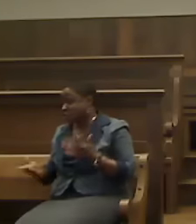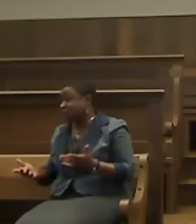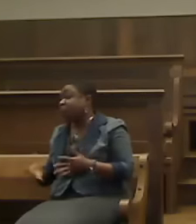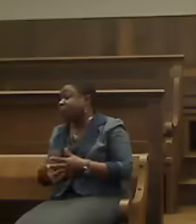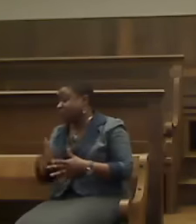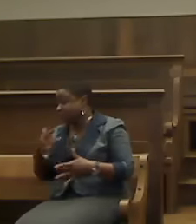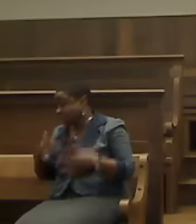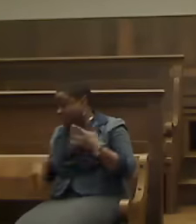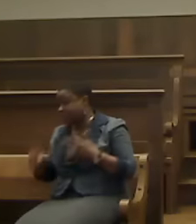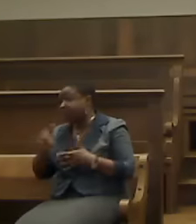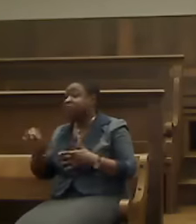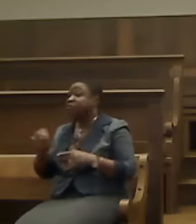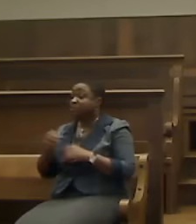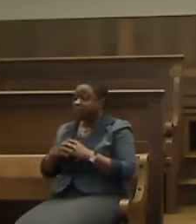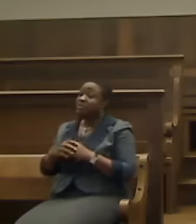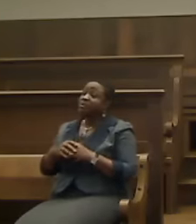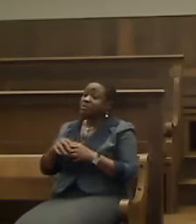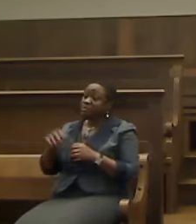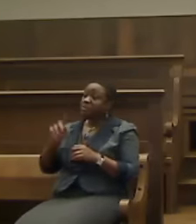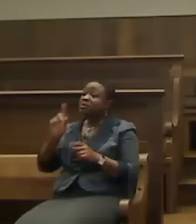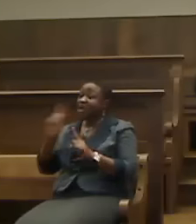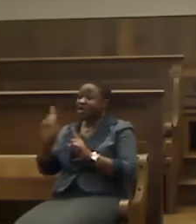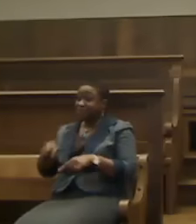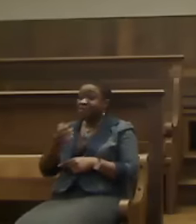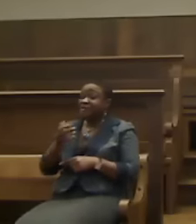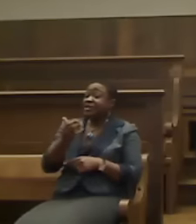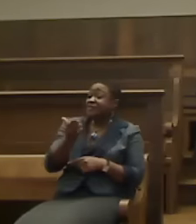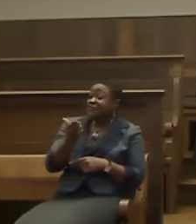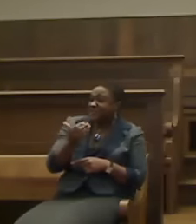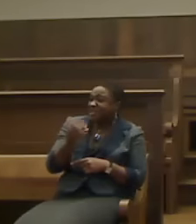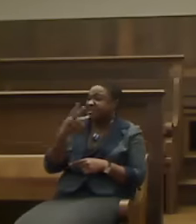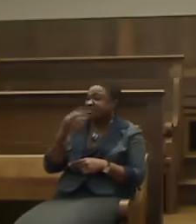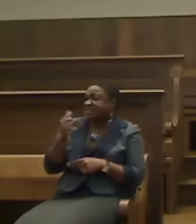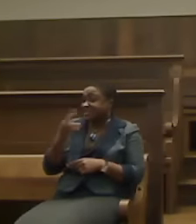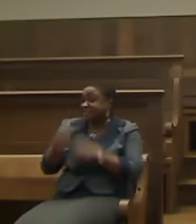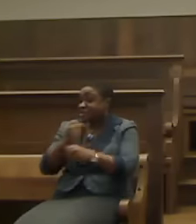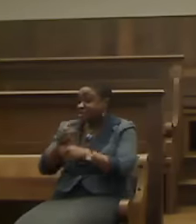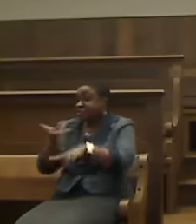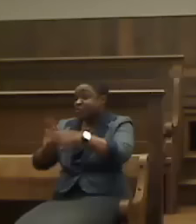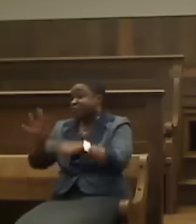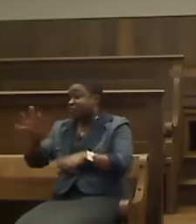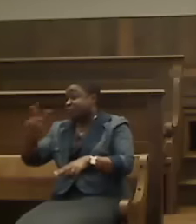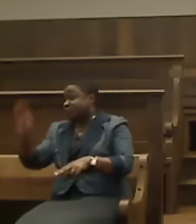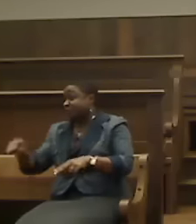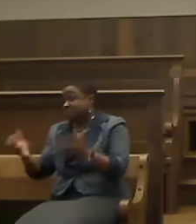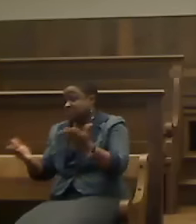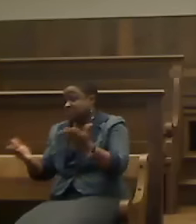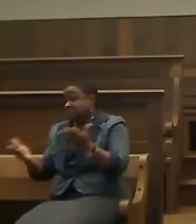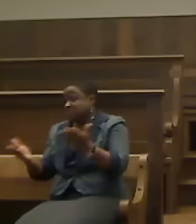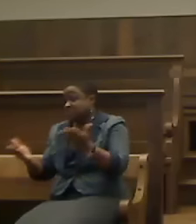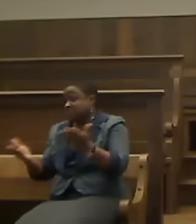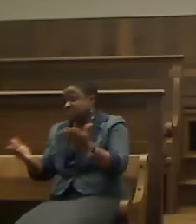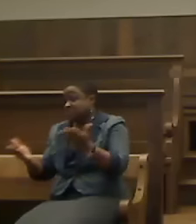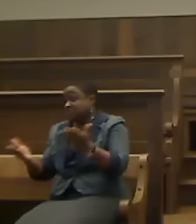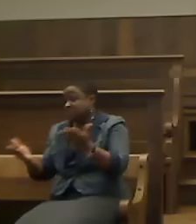announced. In the first 13 years or 16 years of GMOs went up 482%. Maybe there's a relationship there.